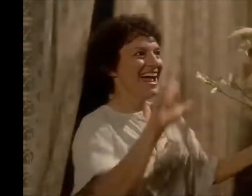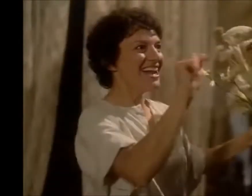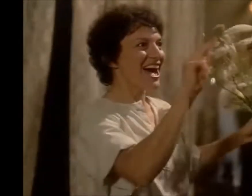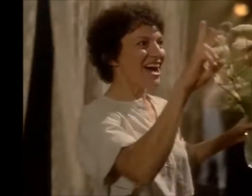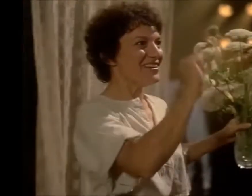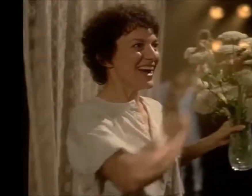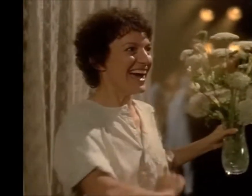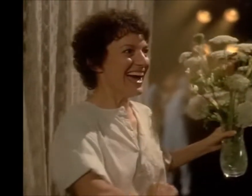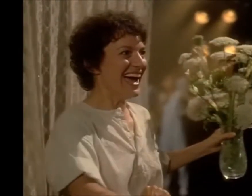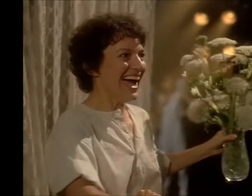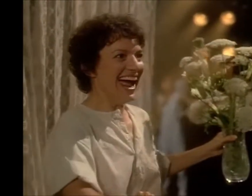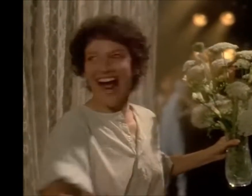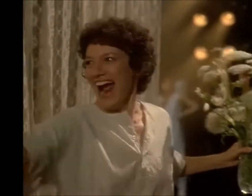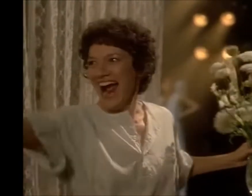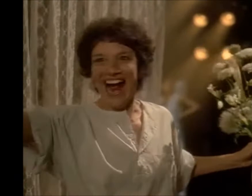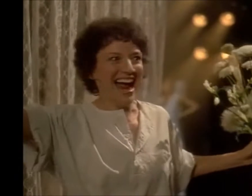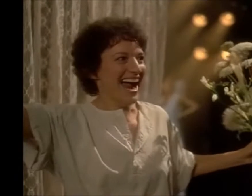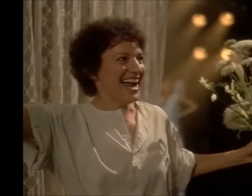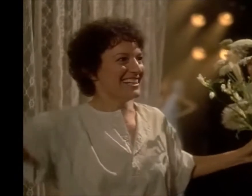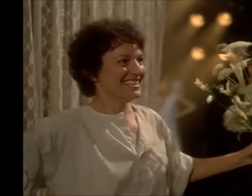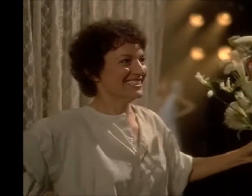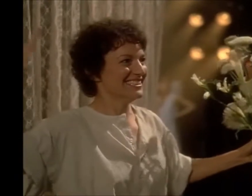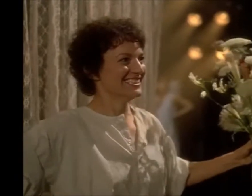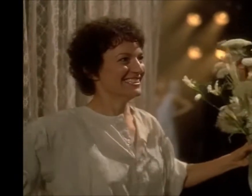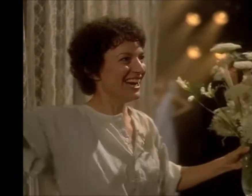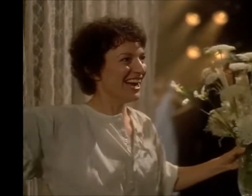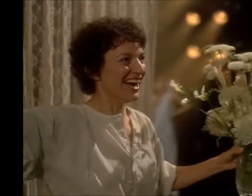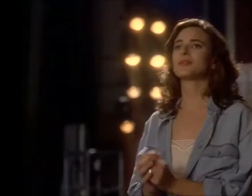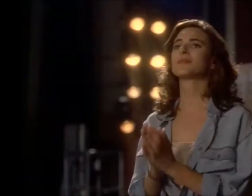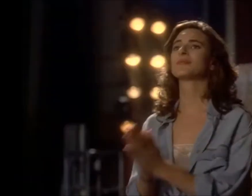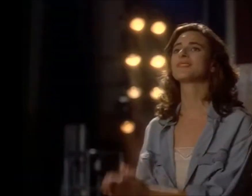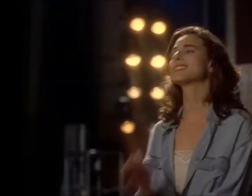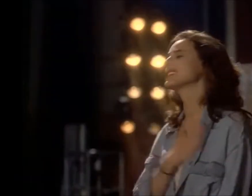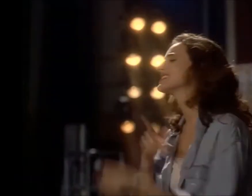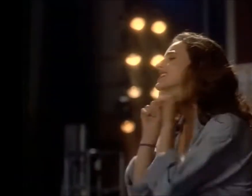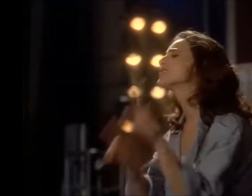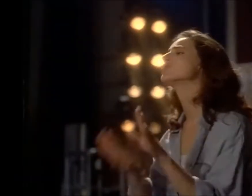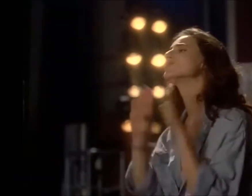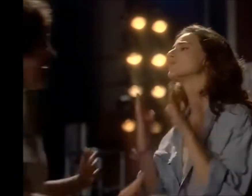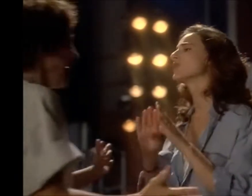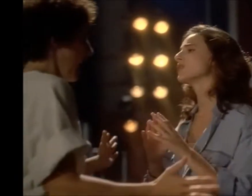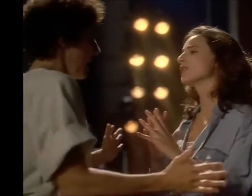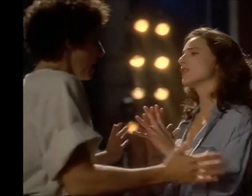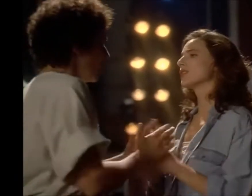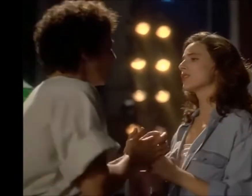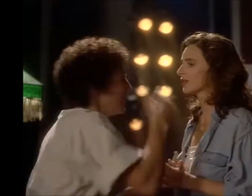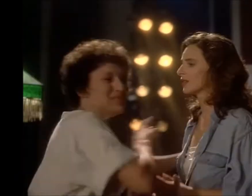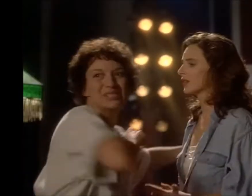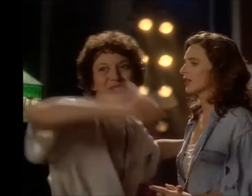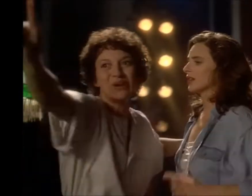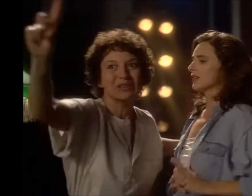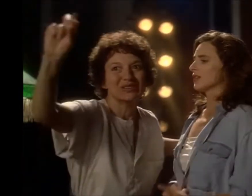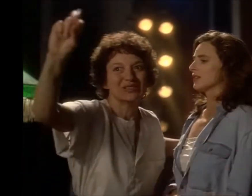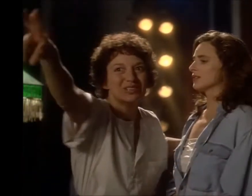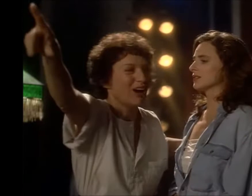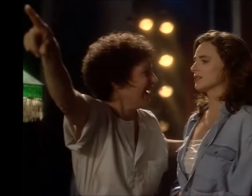Laura, sweetheart, the door. Mother, please, you go to the door. You go to that door.